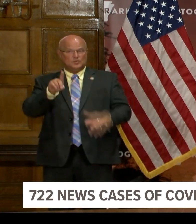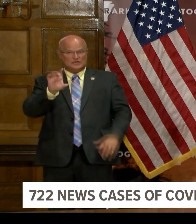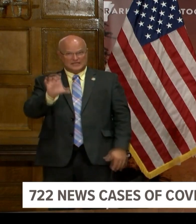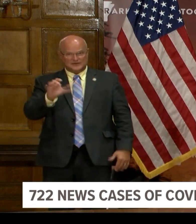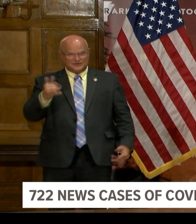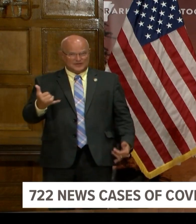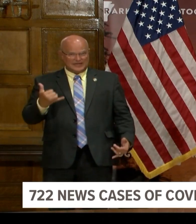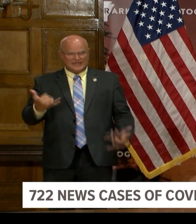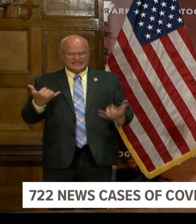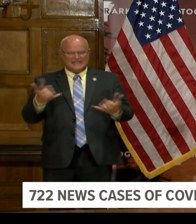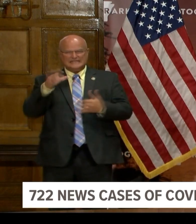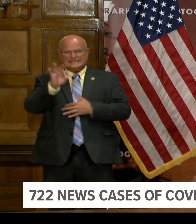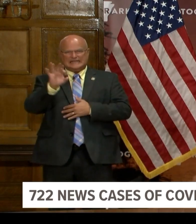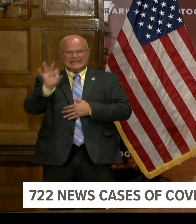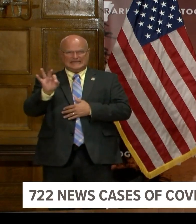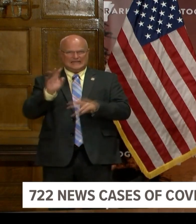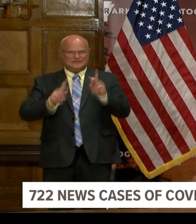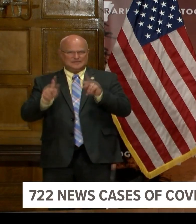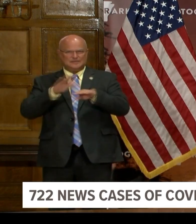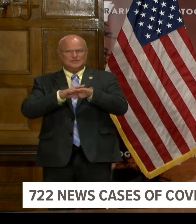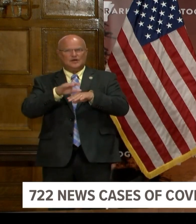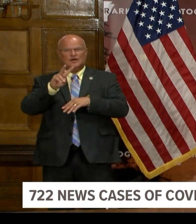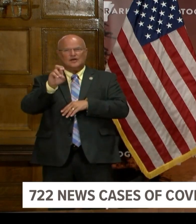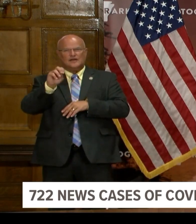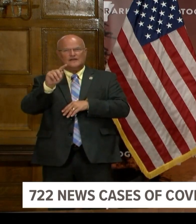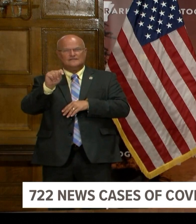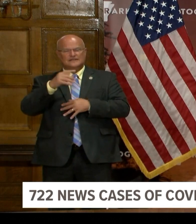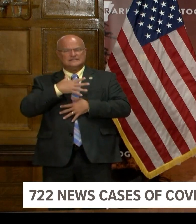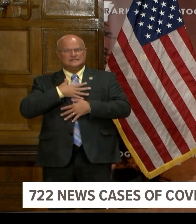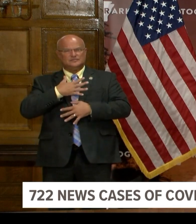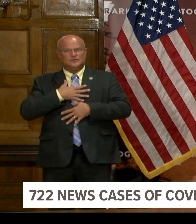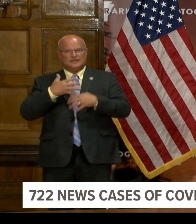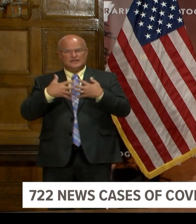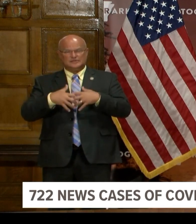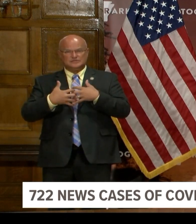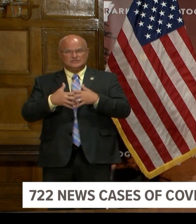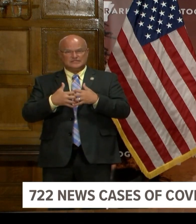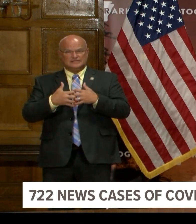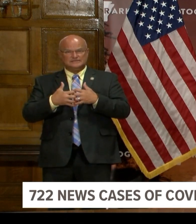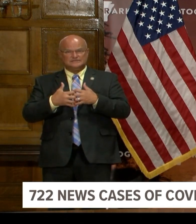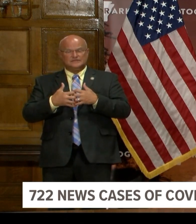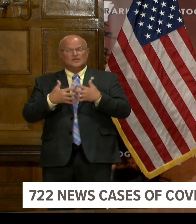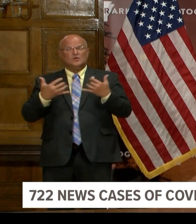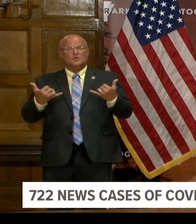at 99 at this point. We have to date